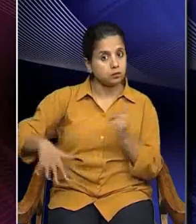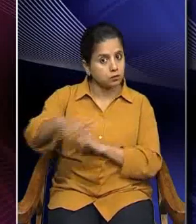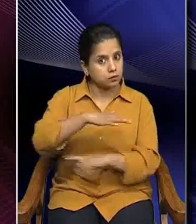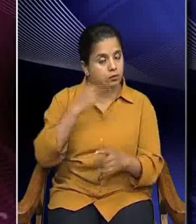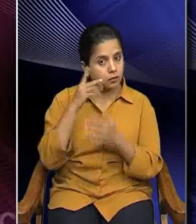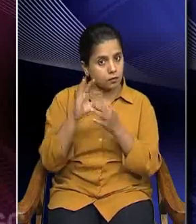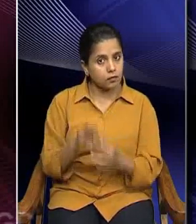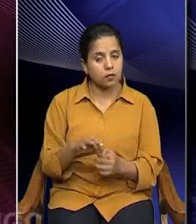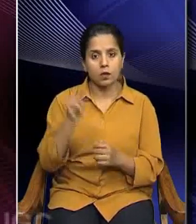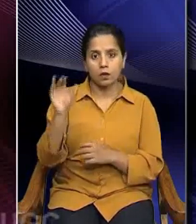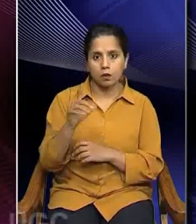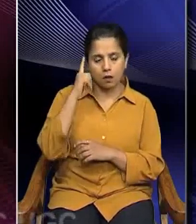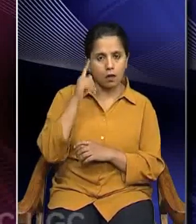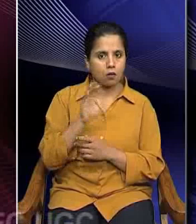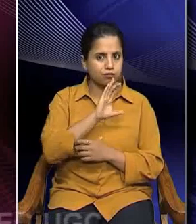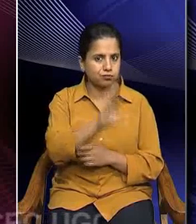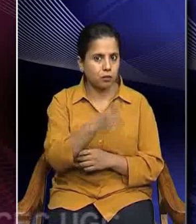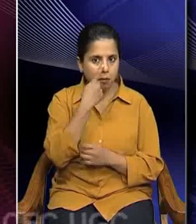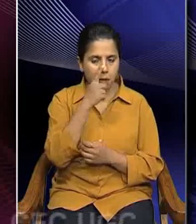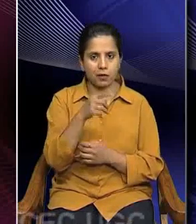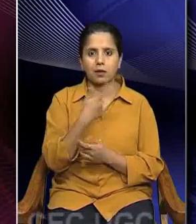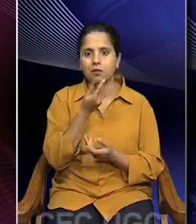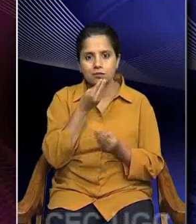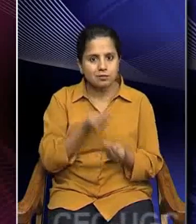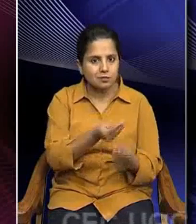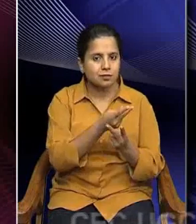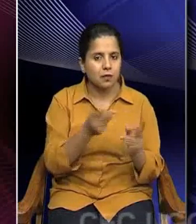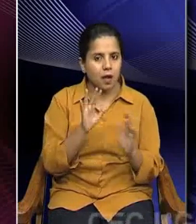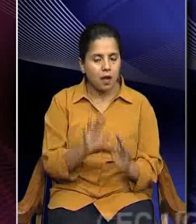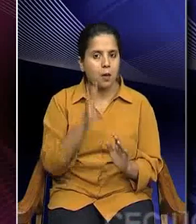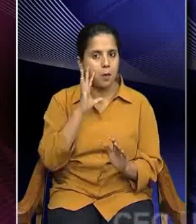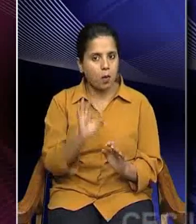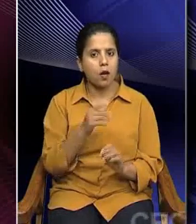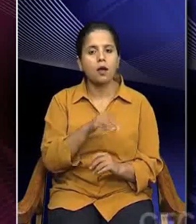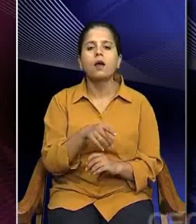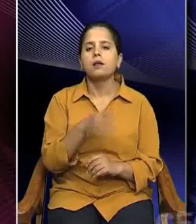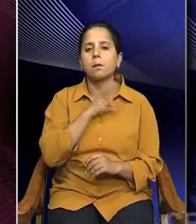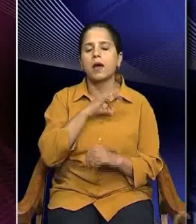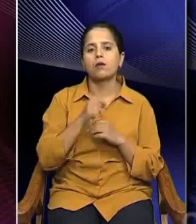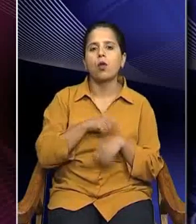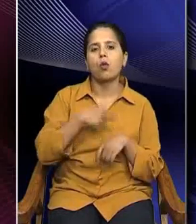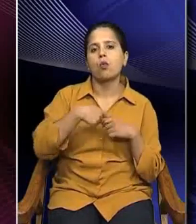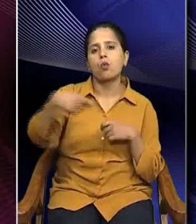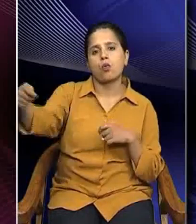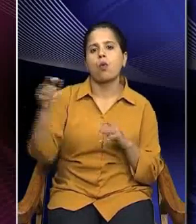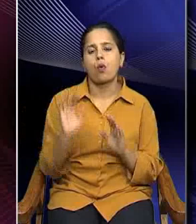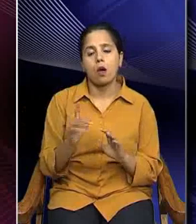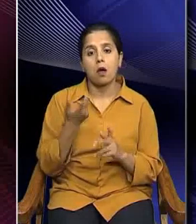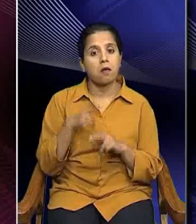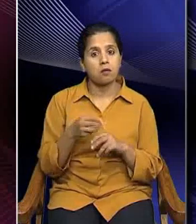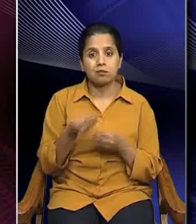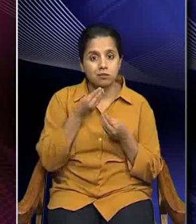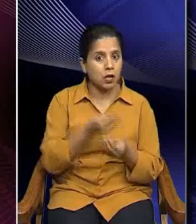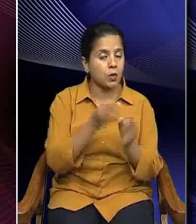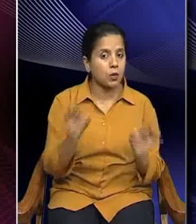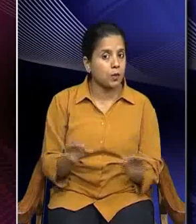of, investing into the health and well-being of mothers would deliver dividends in the long run. Otherwise, what happens in cases